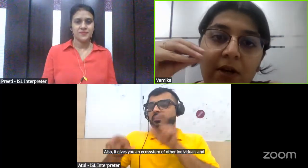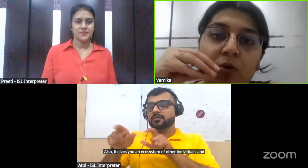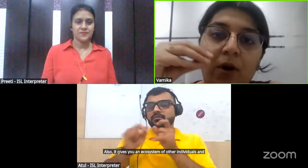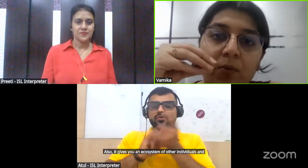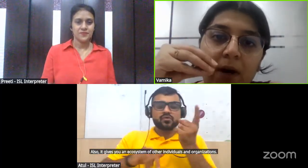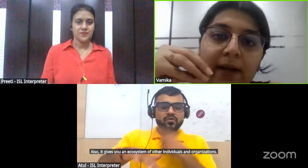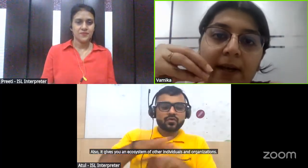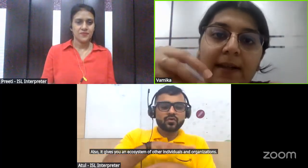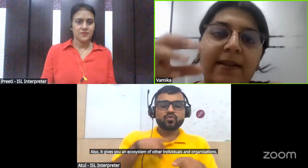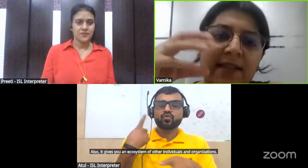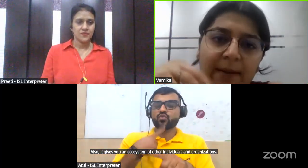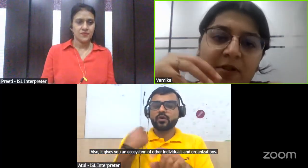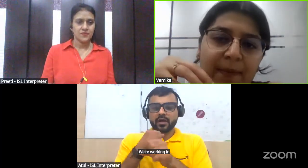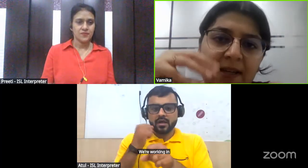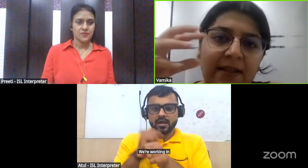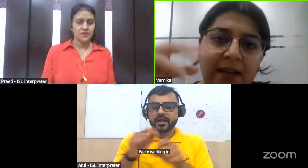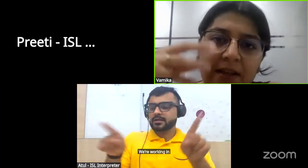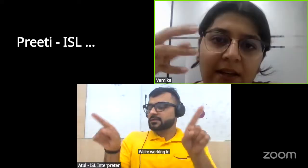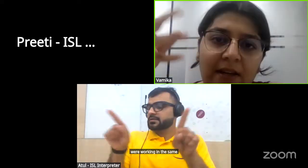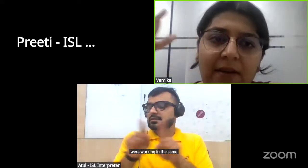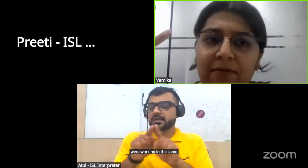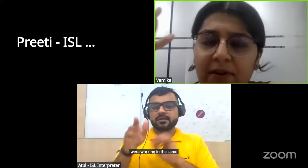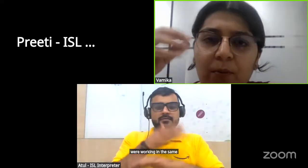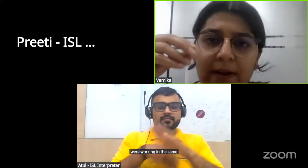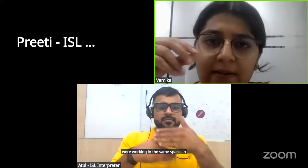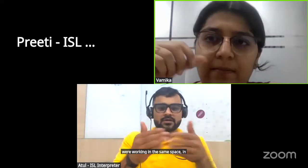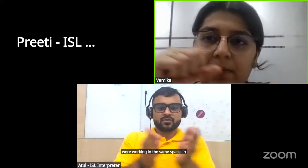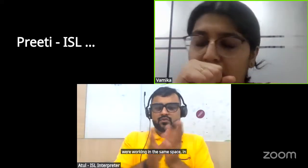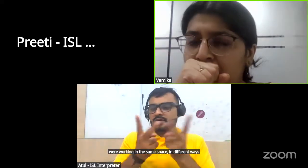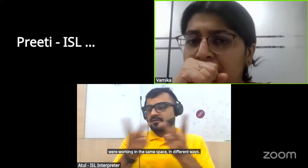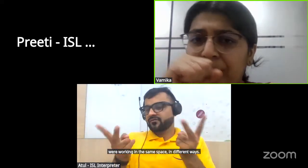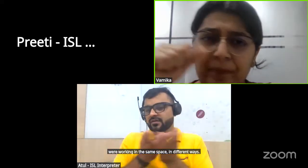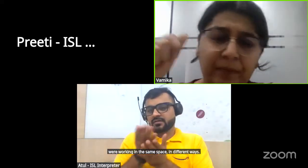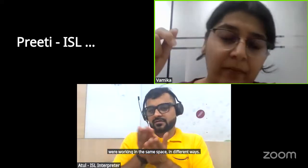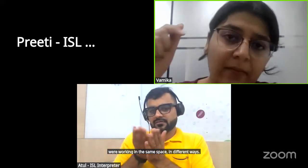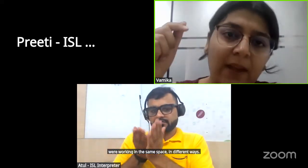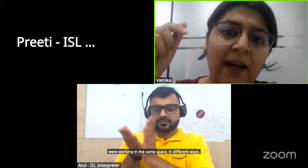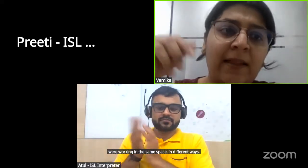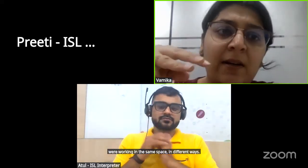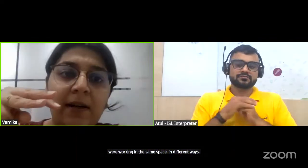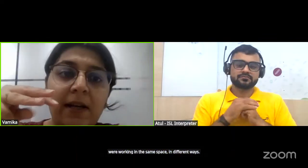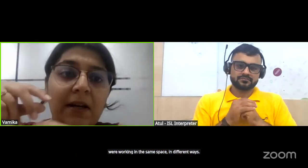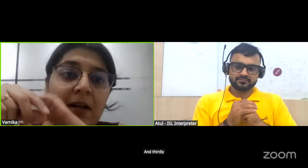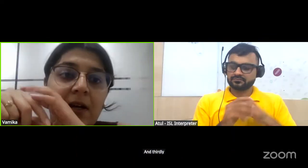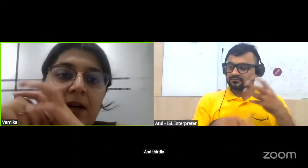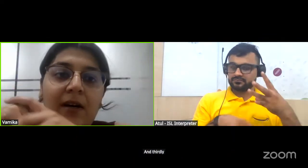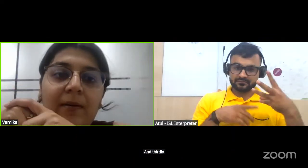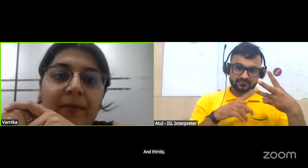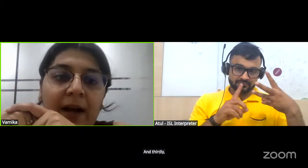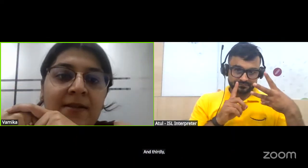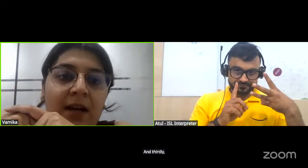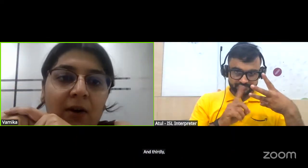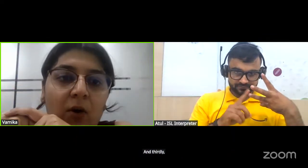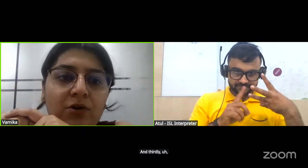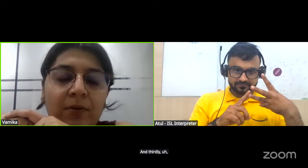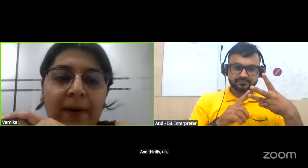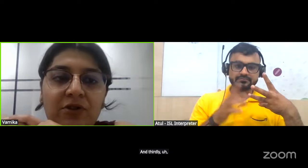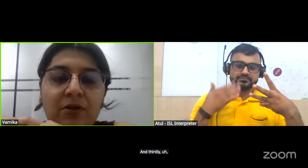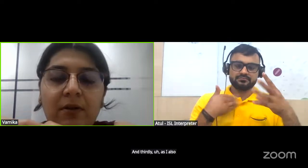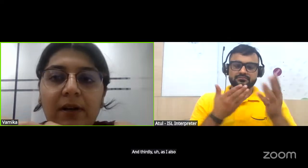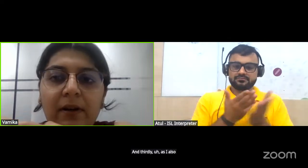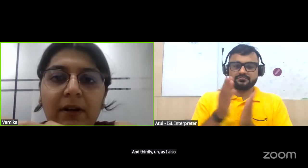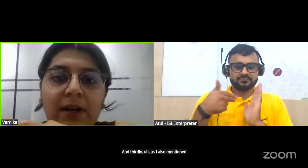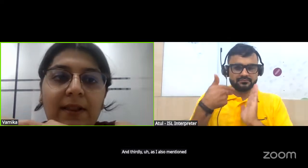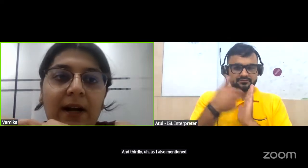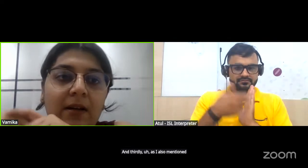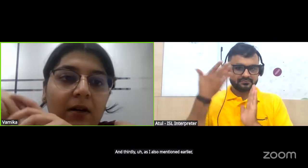organizations who are working in the same space in different ways. And thirdly, as I also